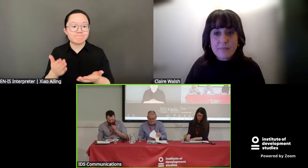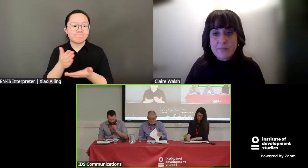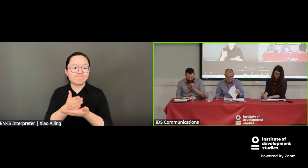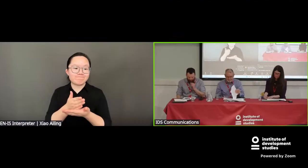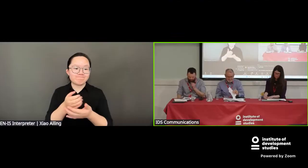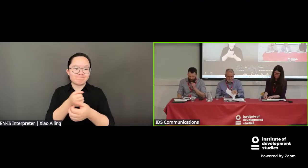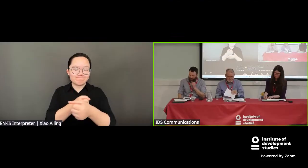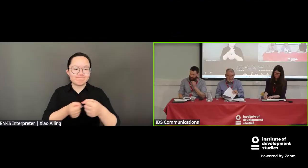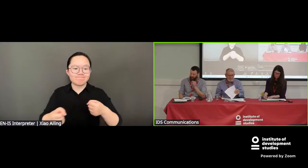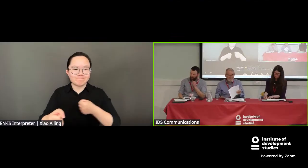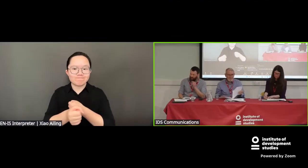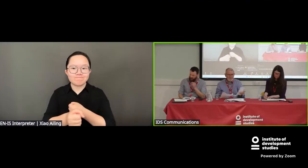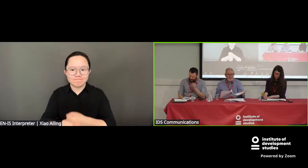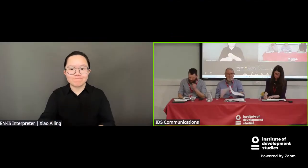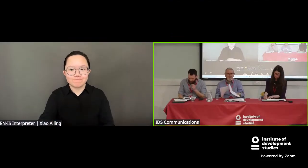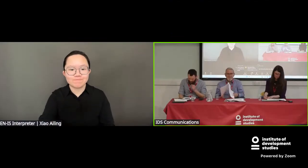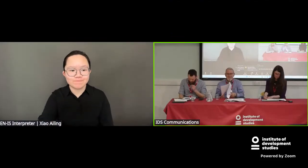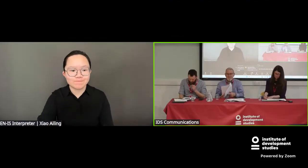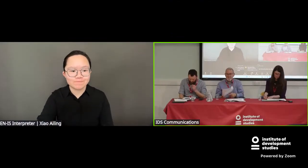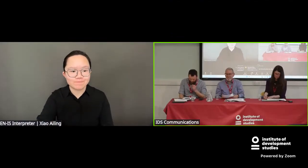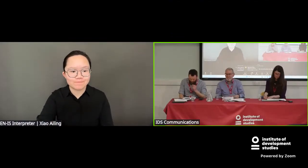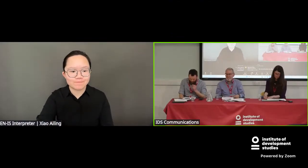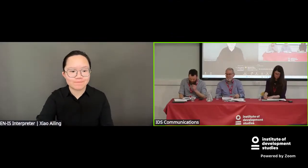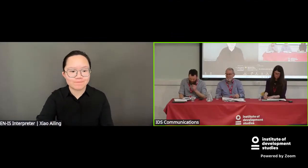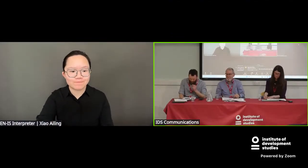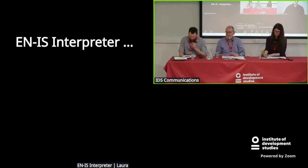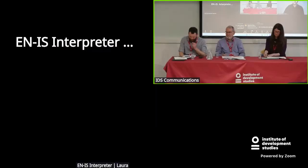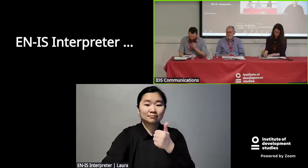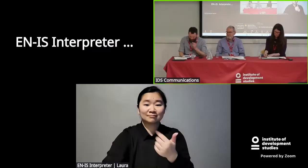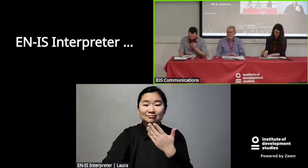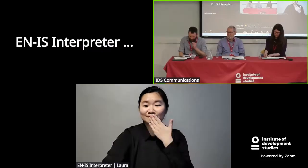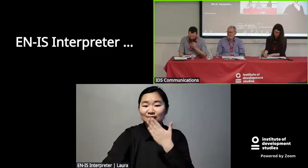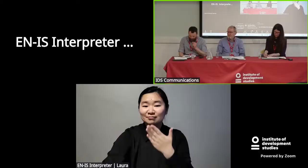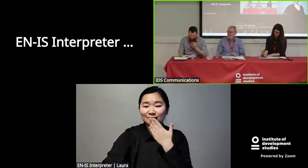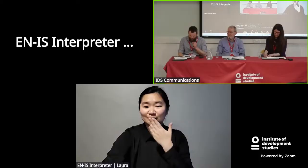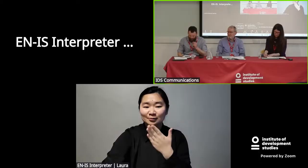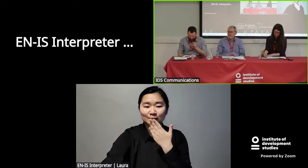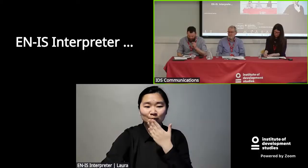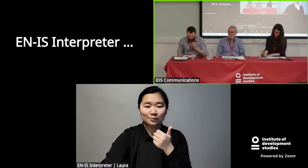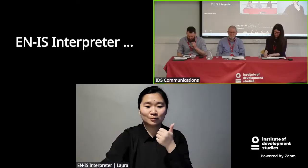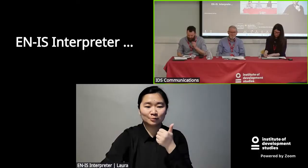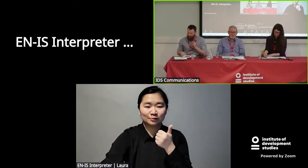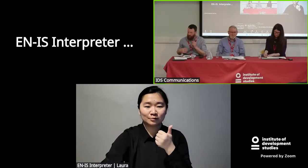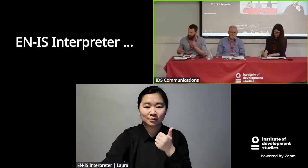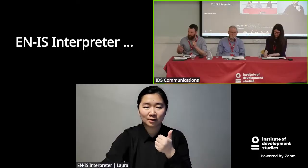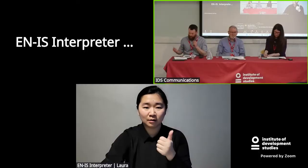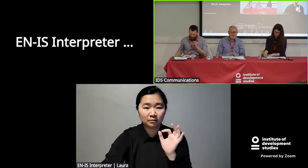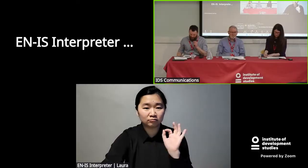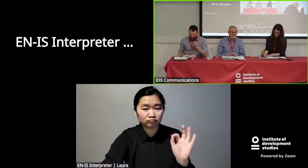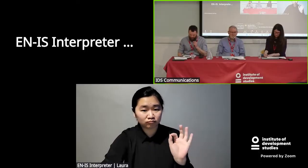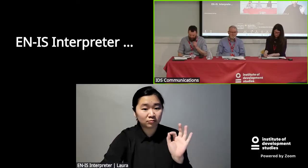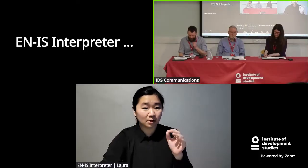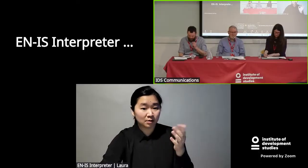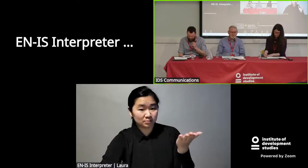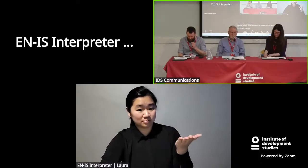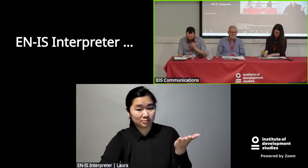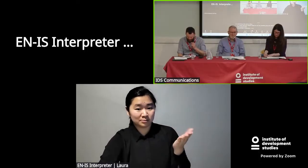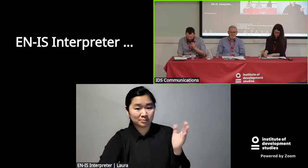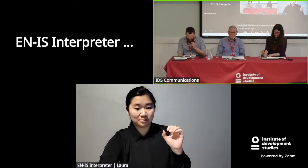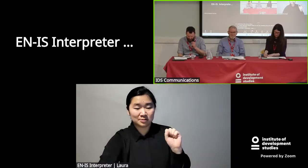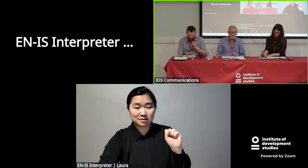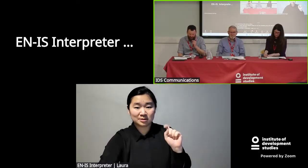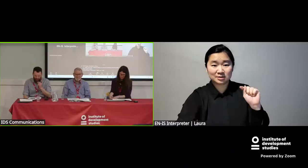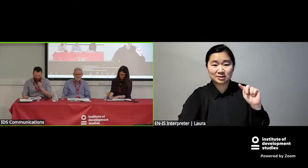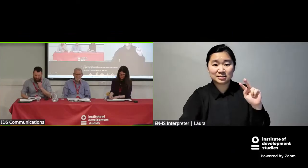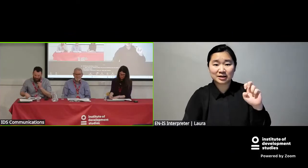so thanks. I'm really glad the question came up around people with severe or multiple impairments and perhaps